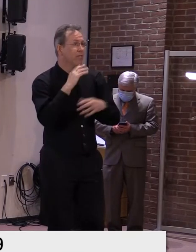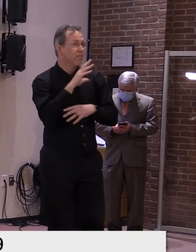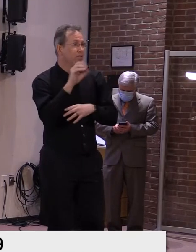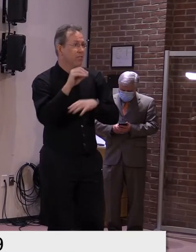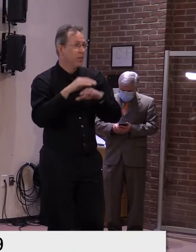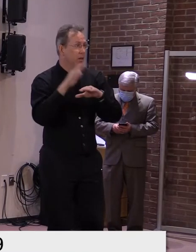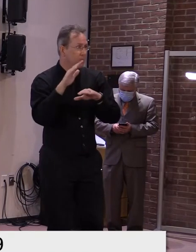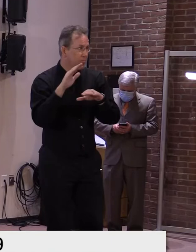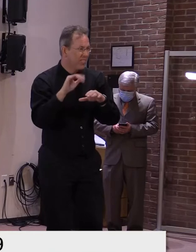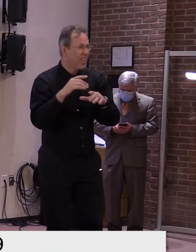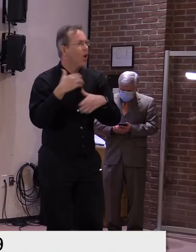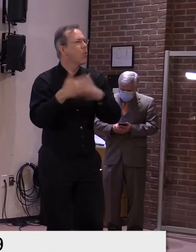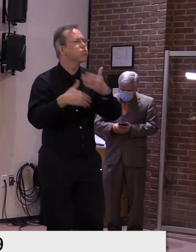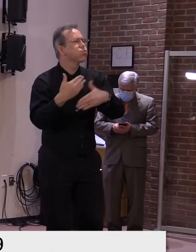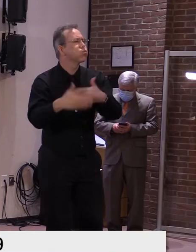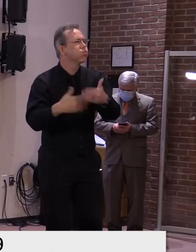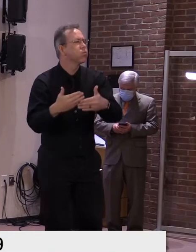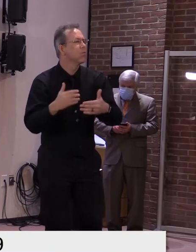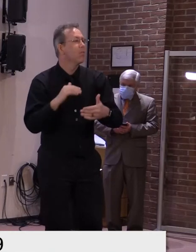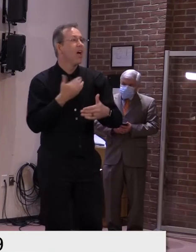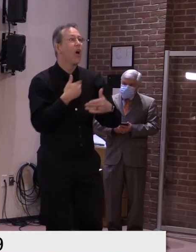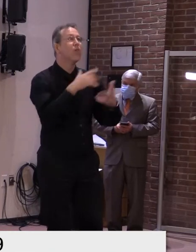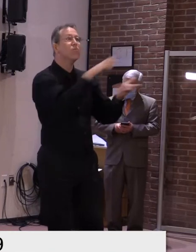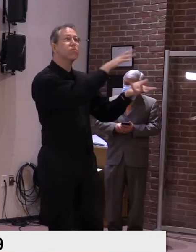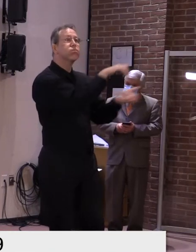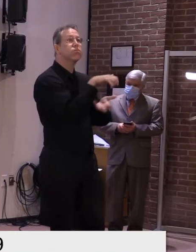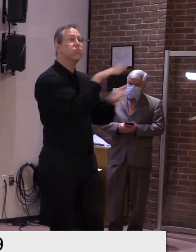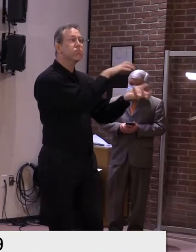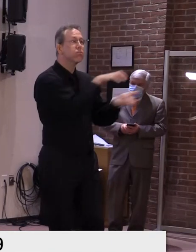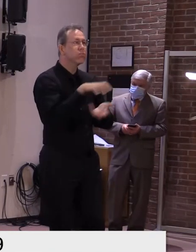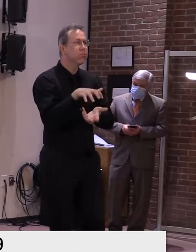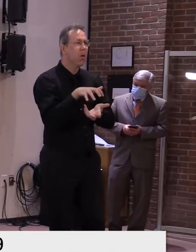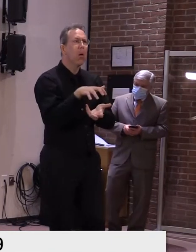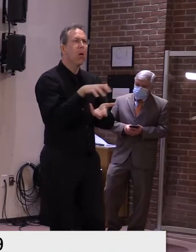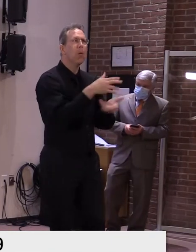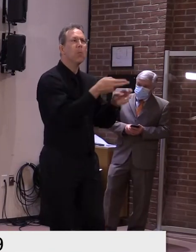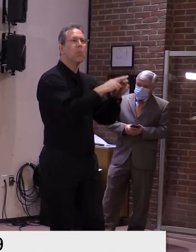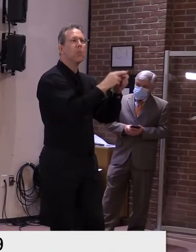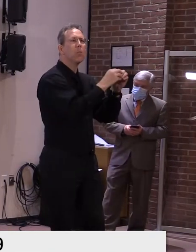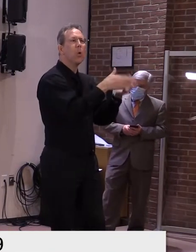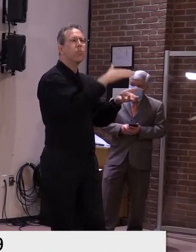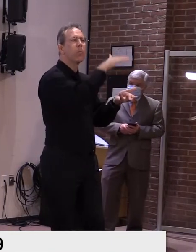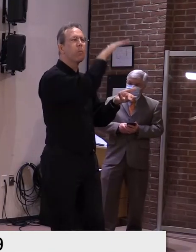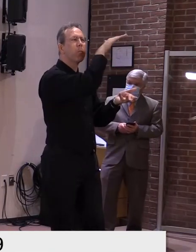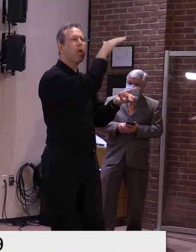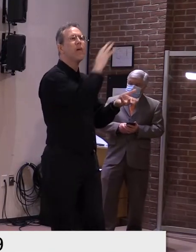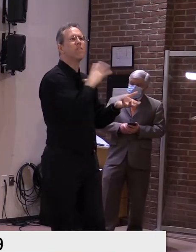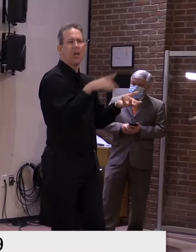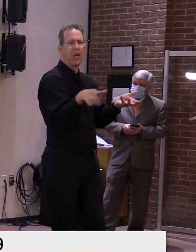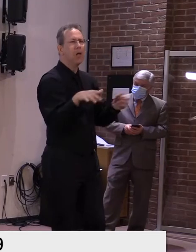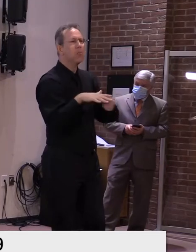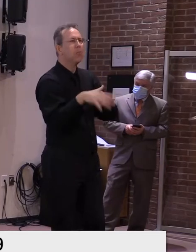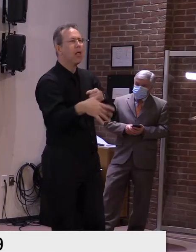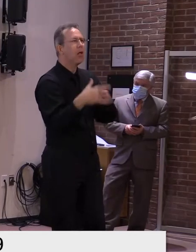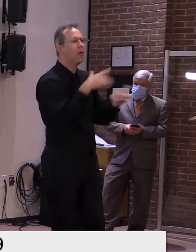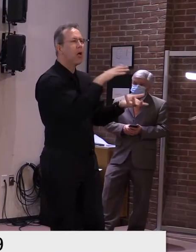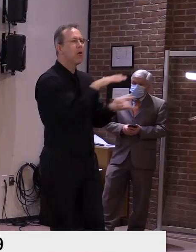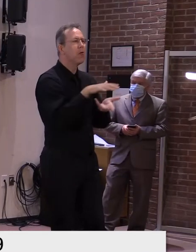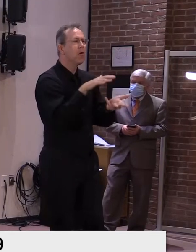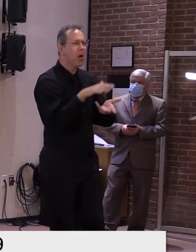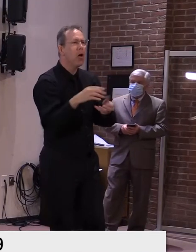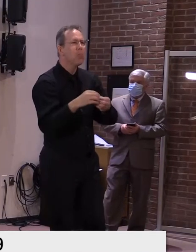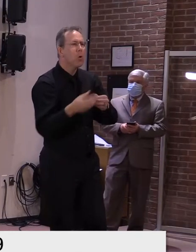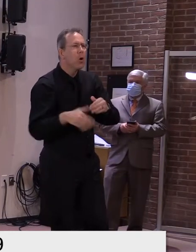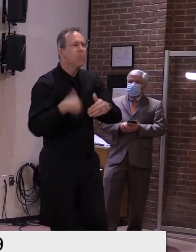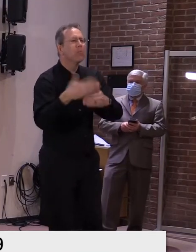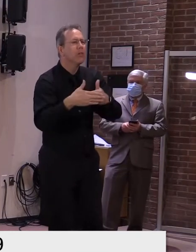3 weeks. And if we open up tomorrow, and that's easy. I mean, that would be an easy thing to do. We could open up tomorrow 16